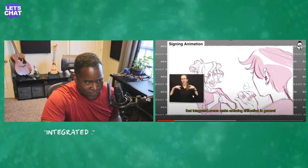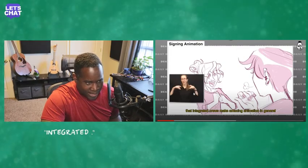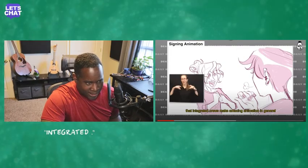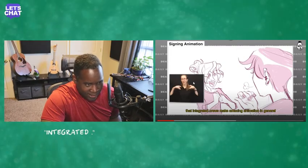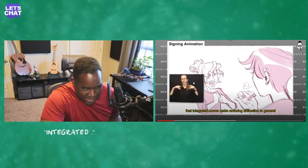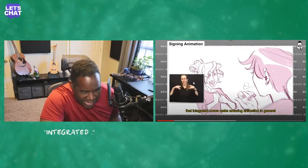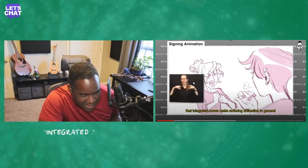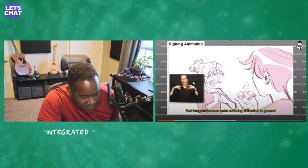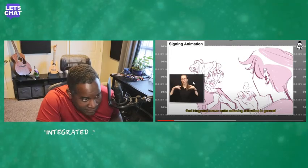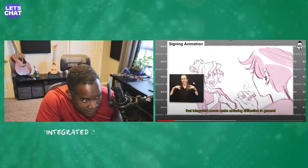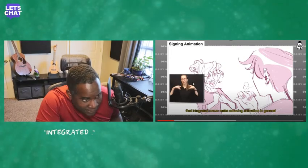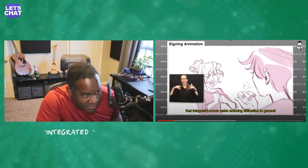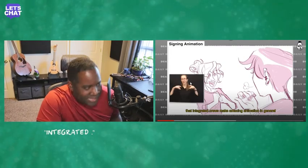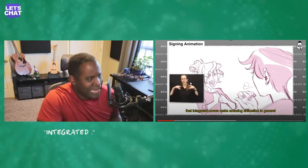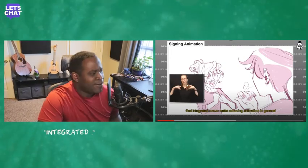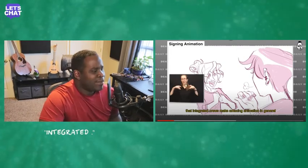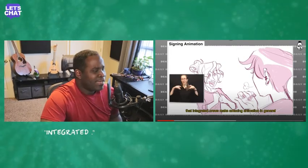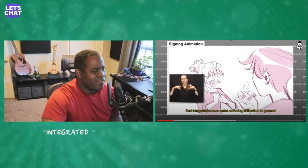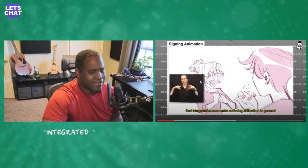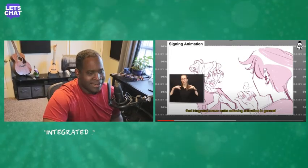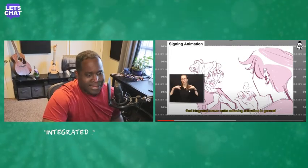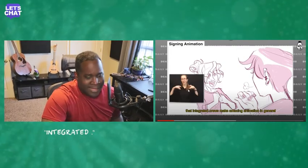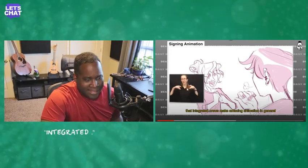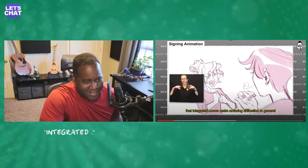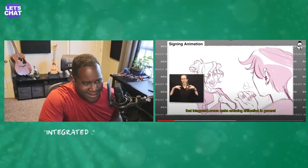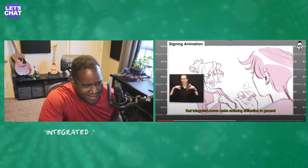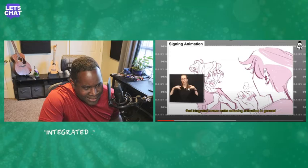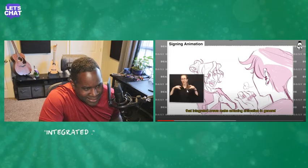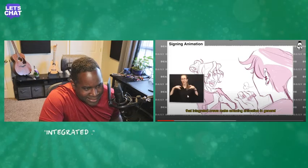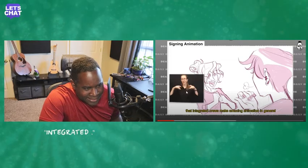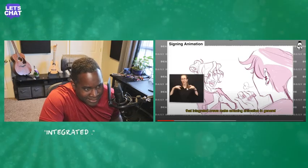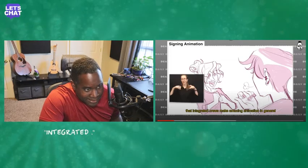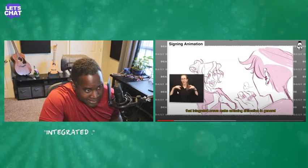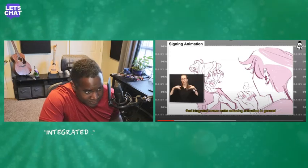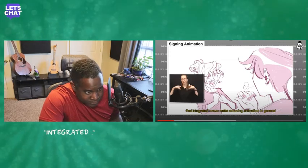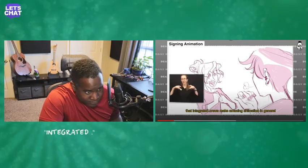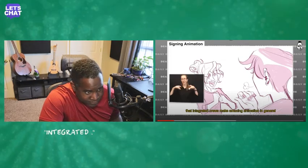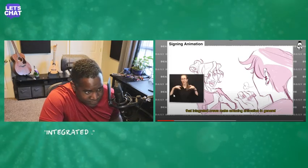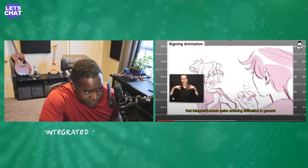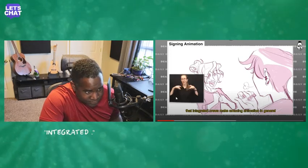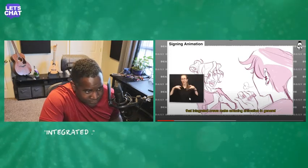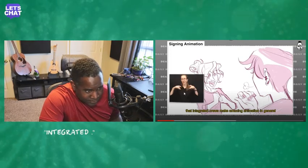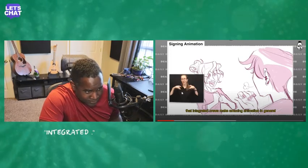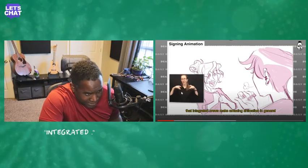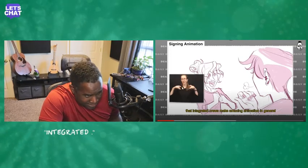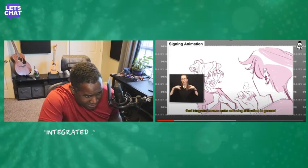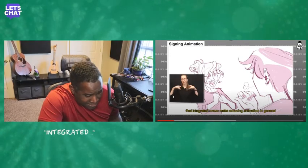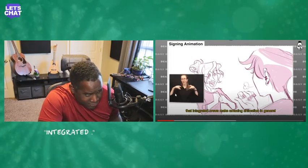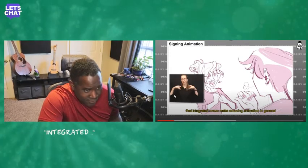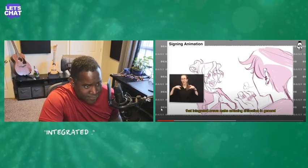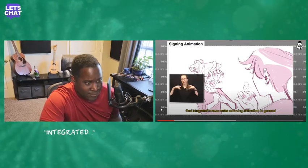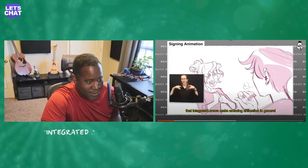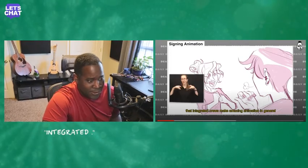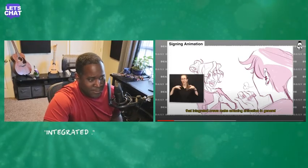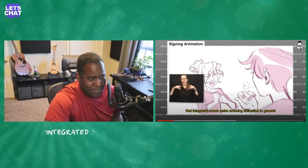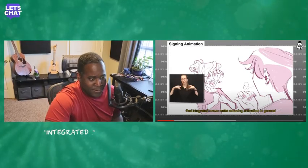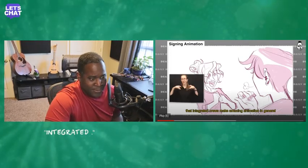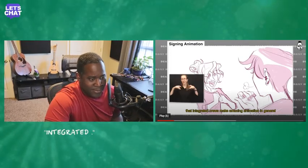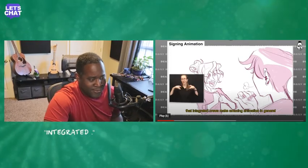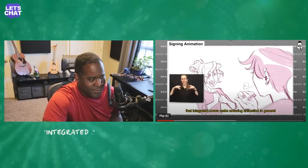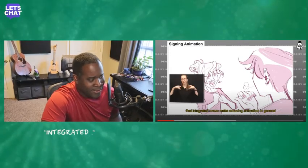small square. And it's very hard to see. And I don't have my glasses on. And it's it's just a